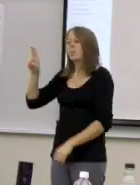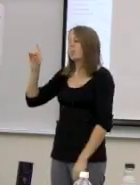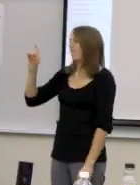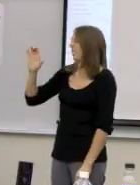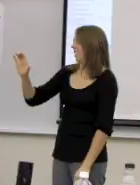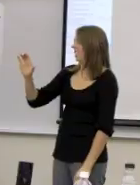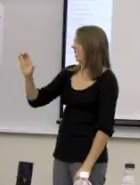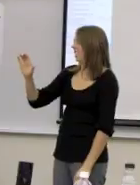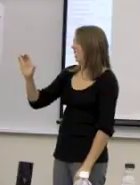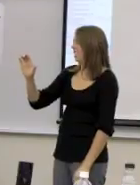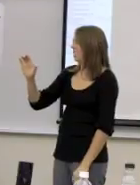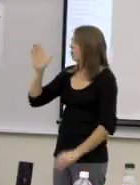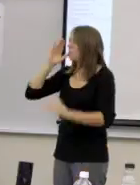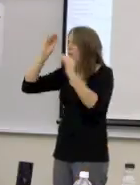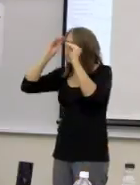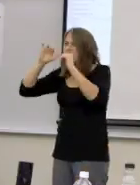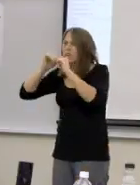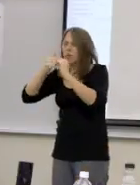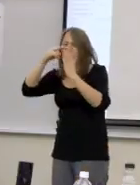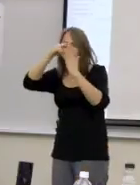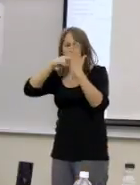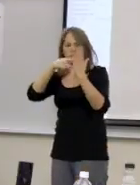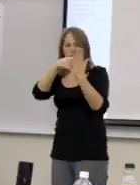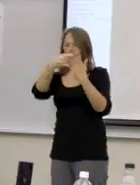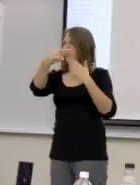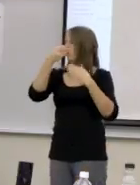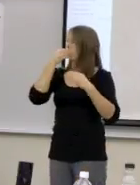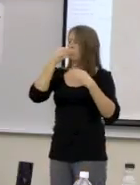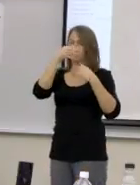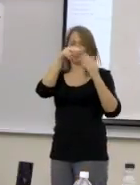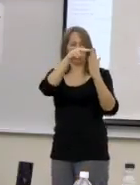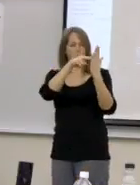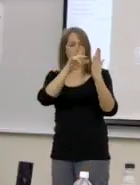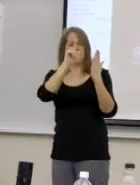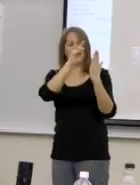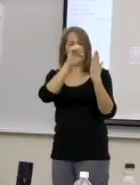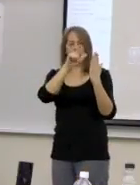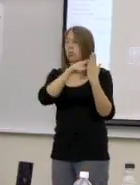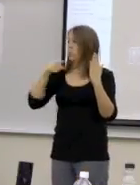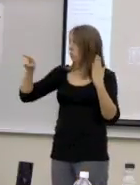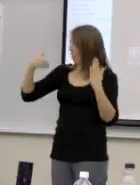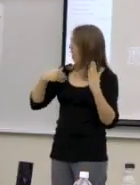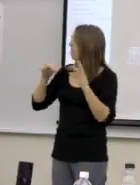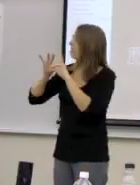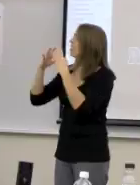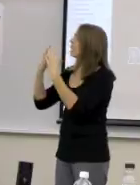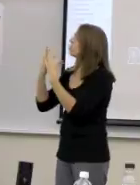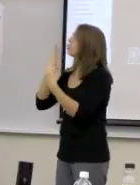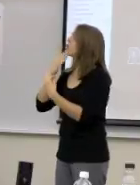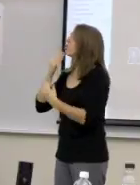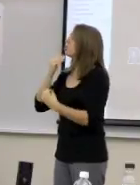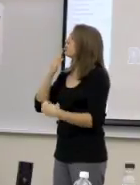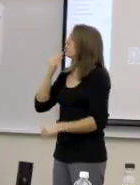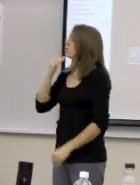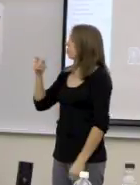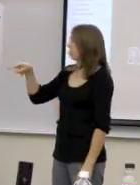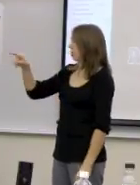how to read labels and how to take care of yourself. How many people have family members with sugar diabetes? Okay, keep your hands